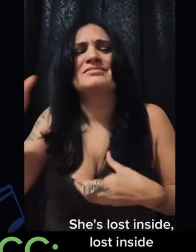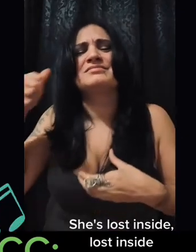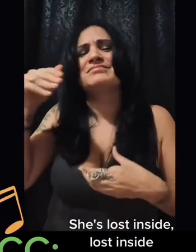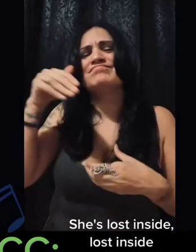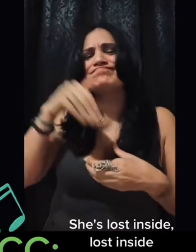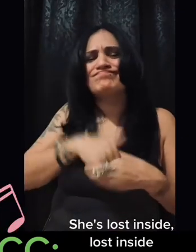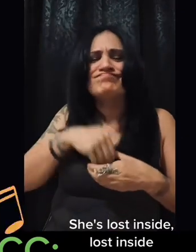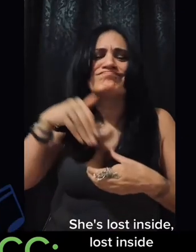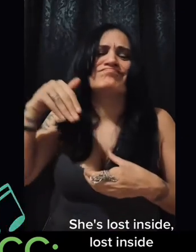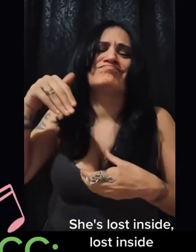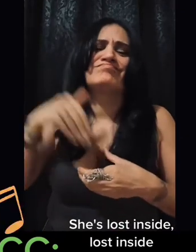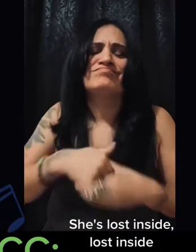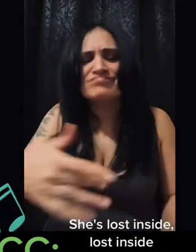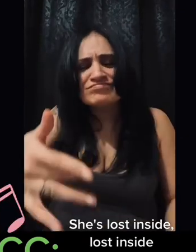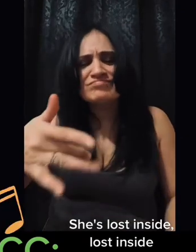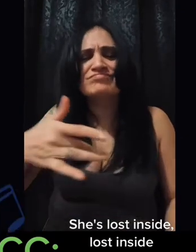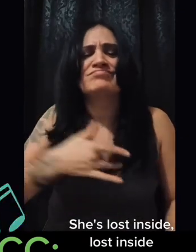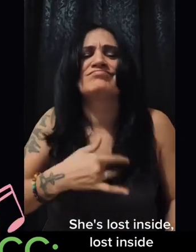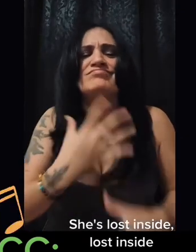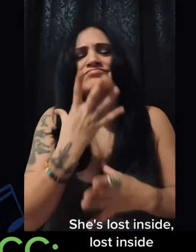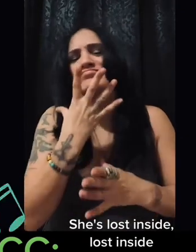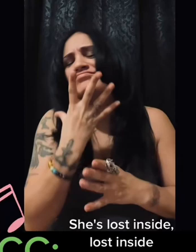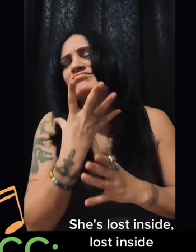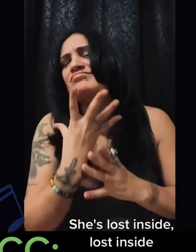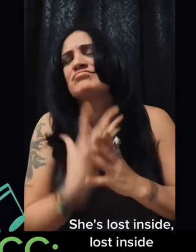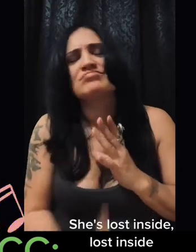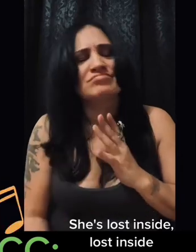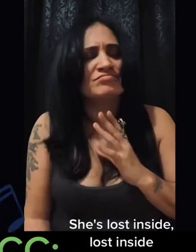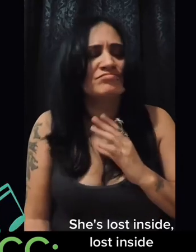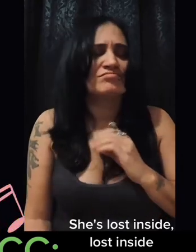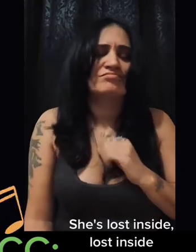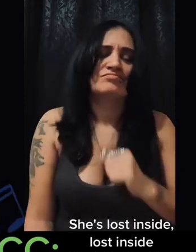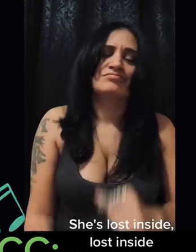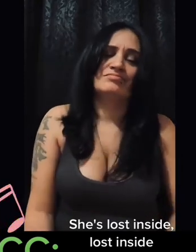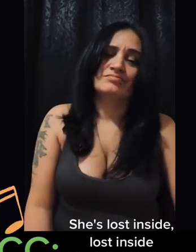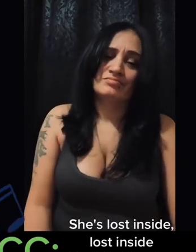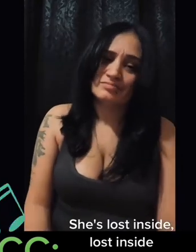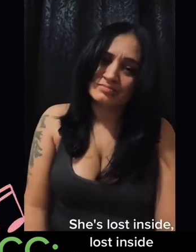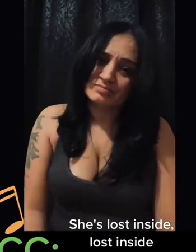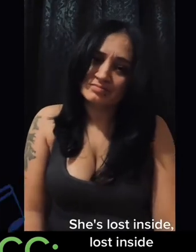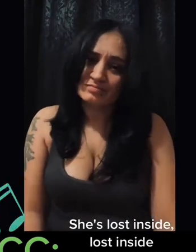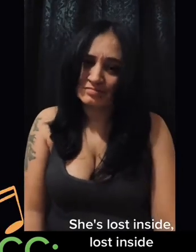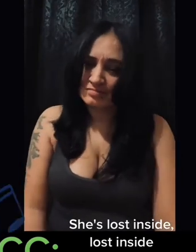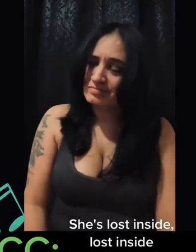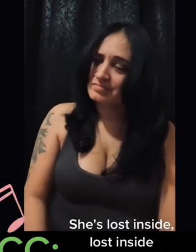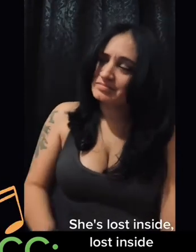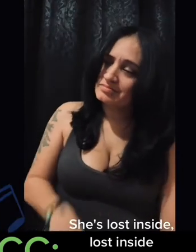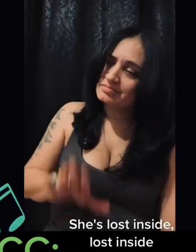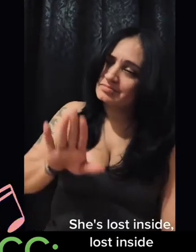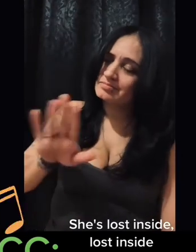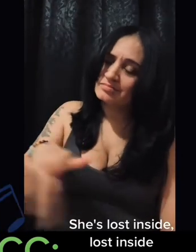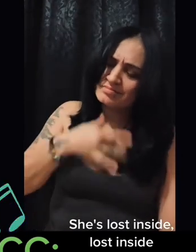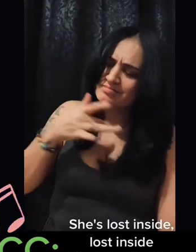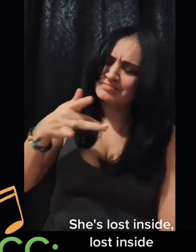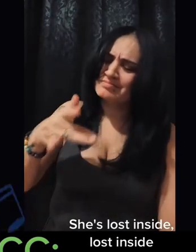inside Lost inside Oh, oh